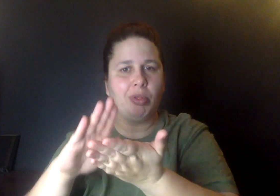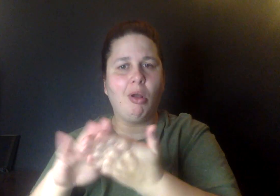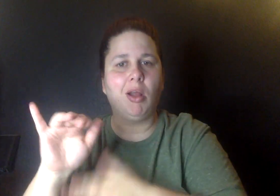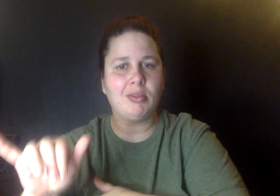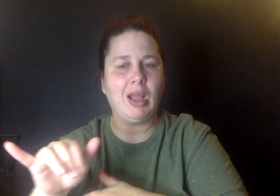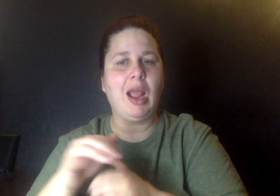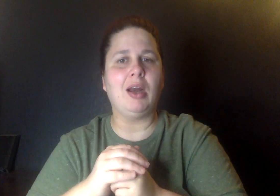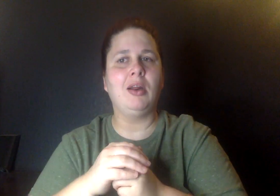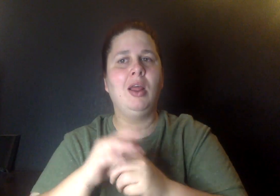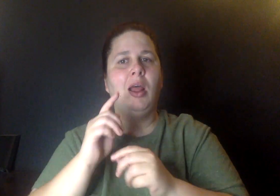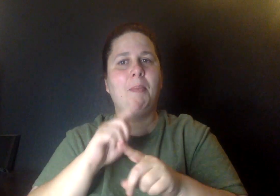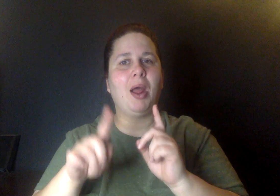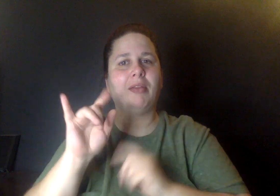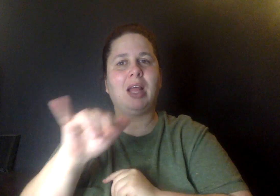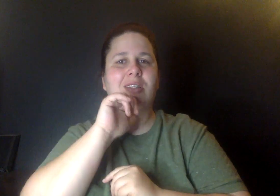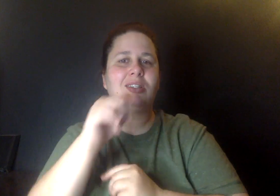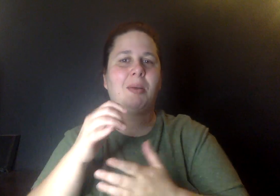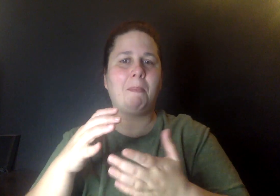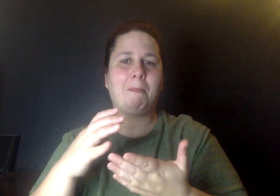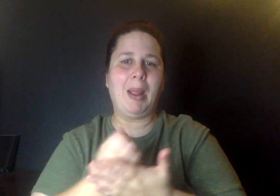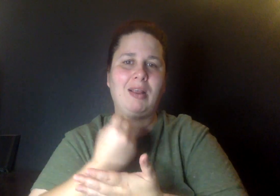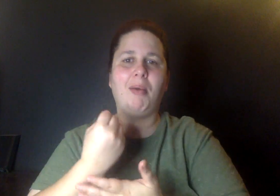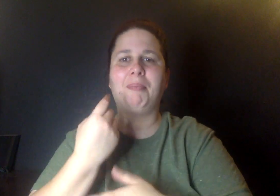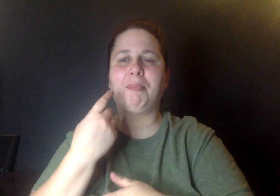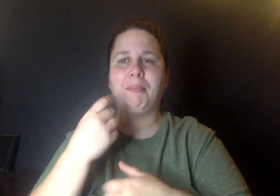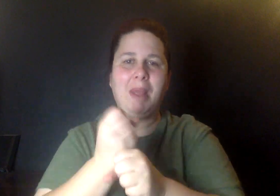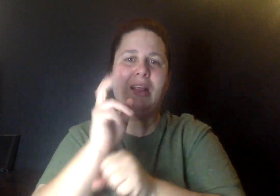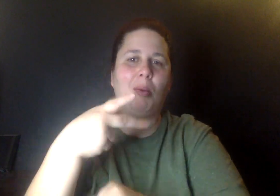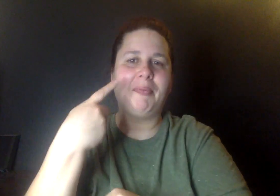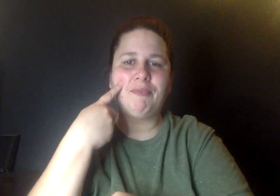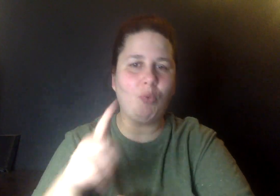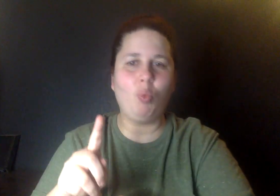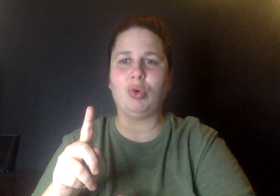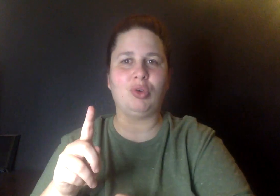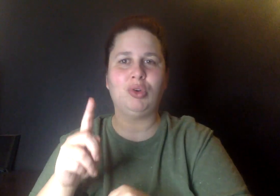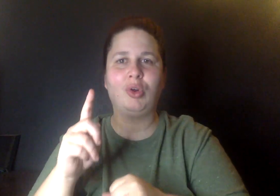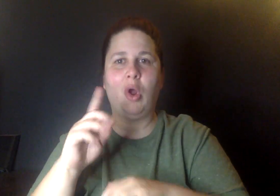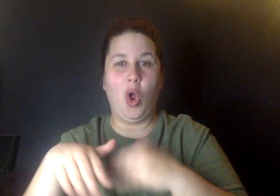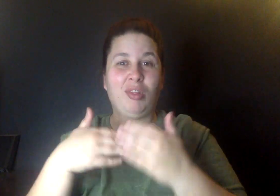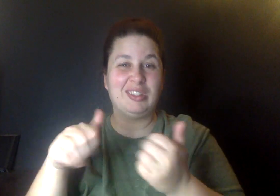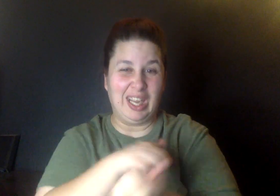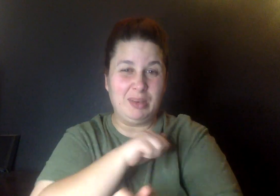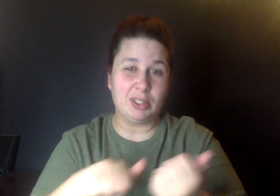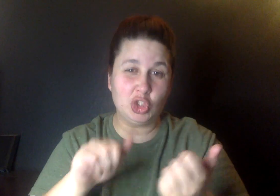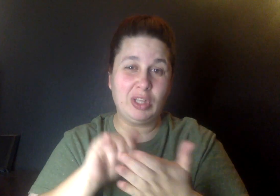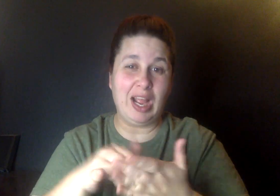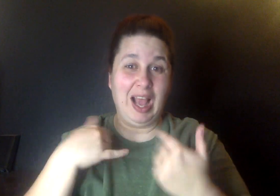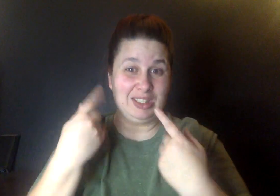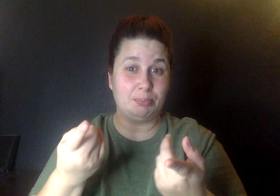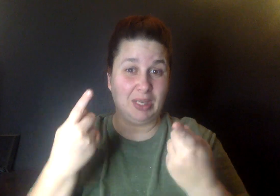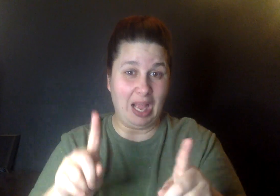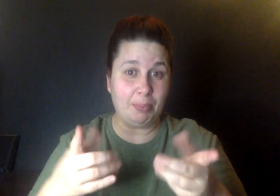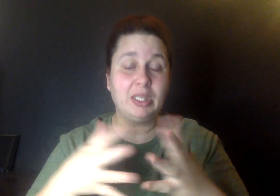applaud that that doesn't make up for all the damage that has been happening.